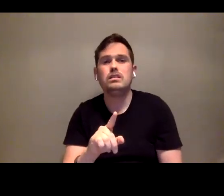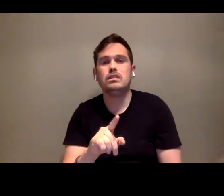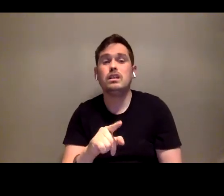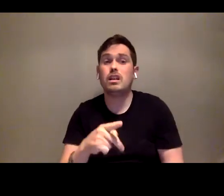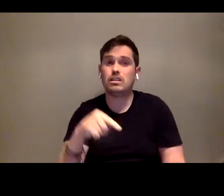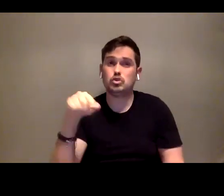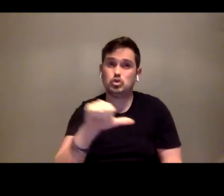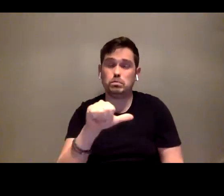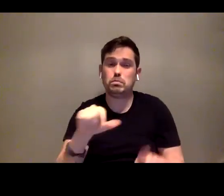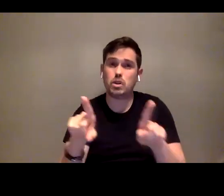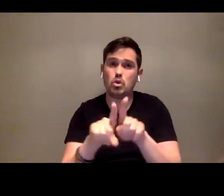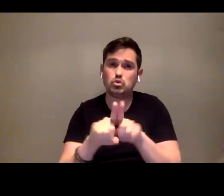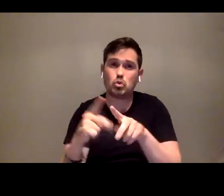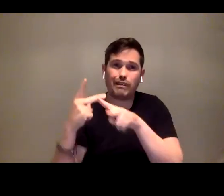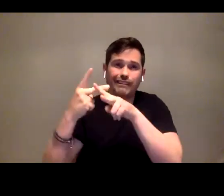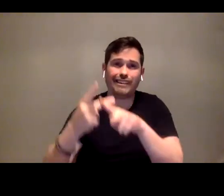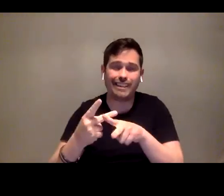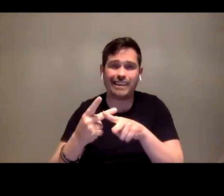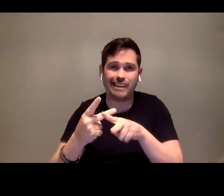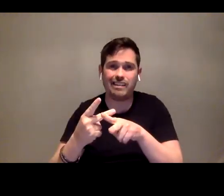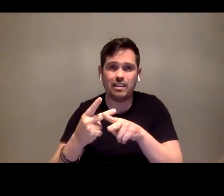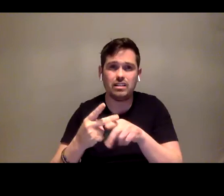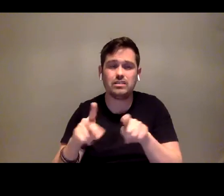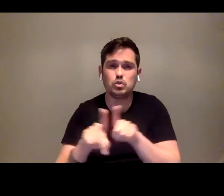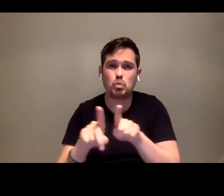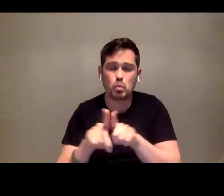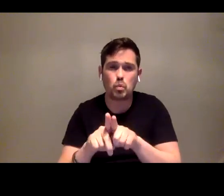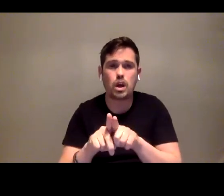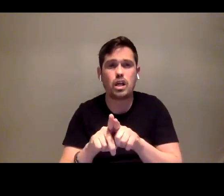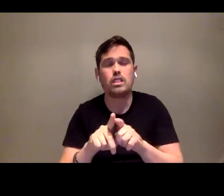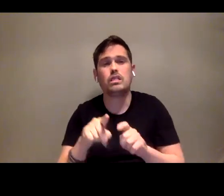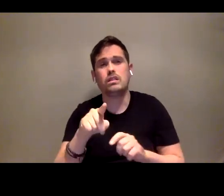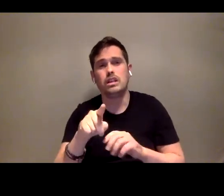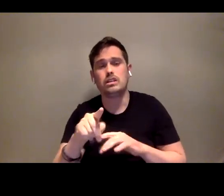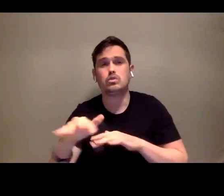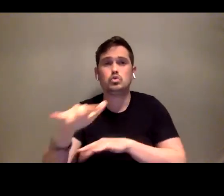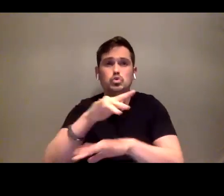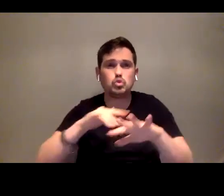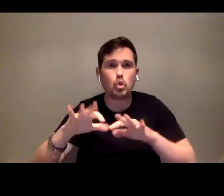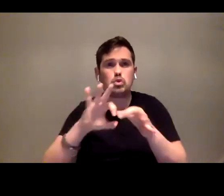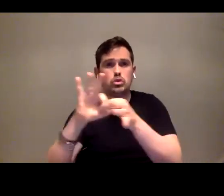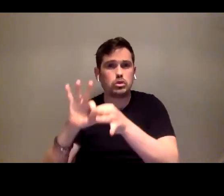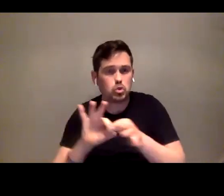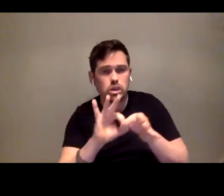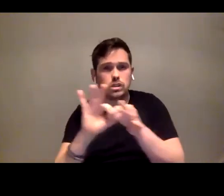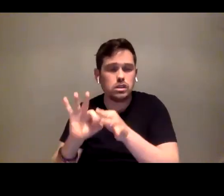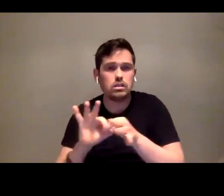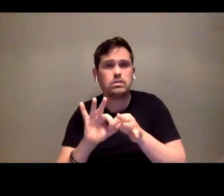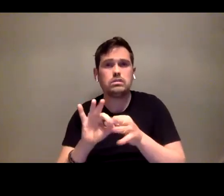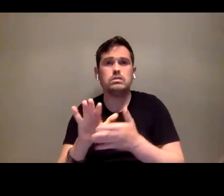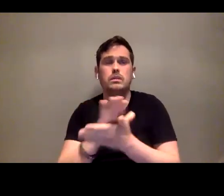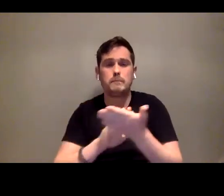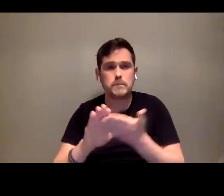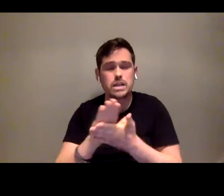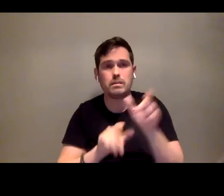economy, one that is, you know, based on this idea of social cohesion, creating structures that allow people to care for one